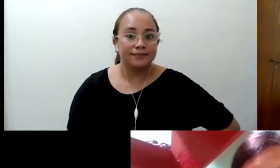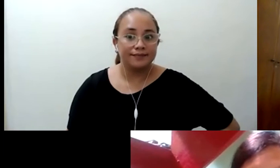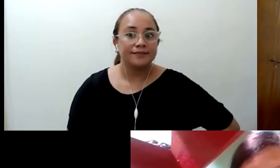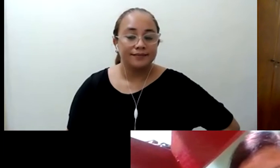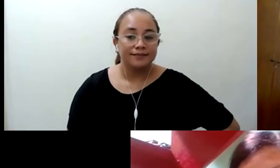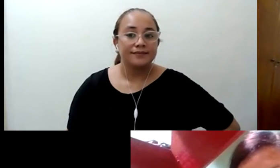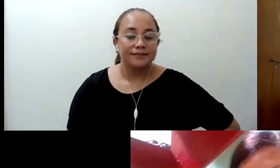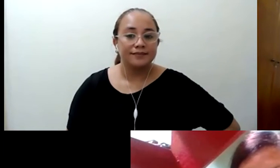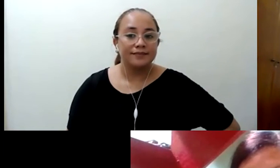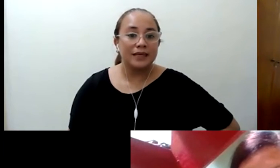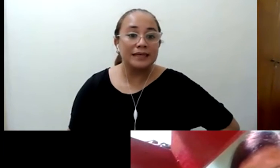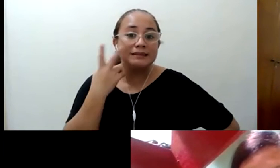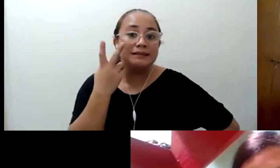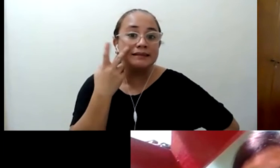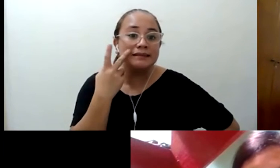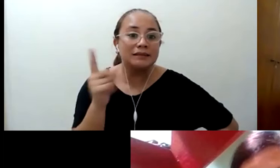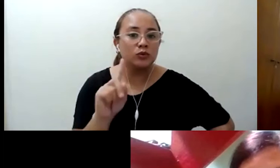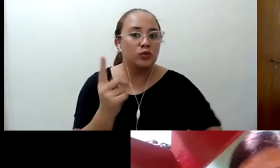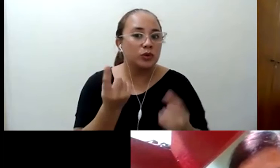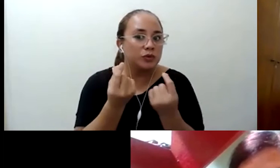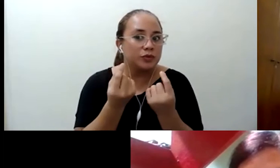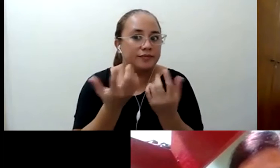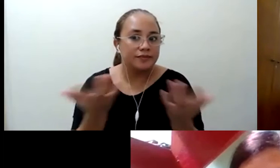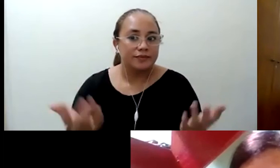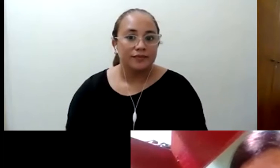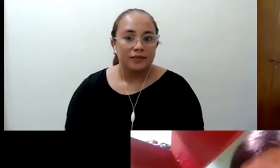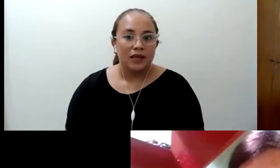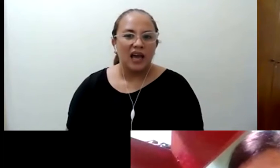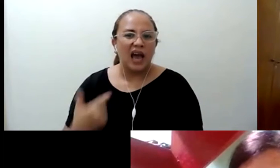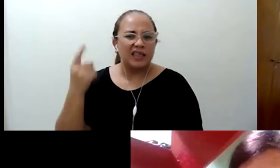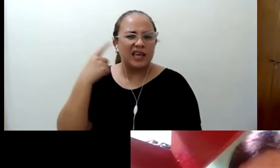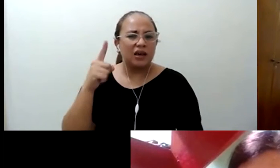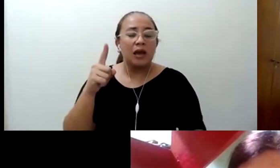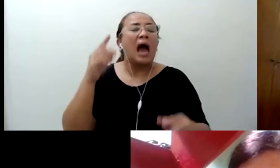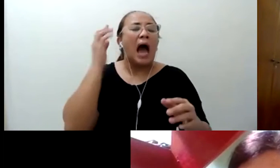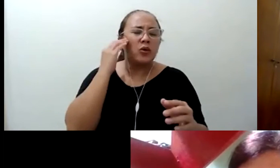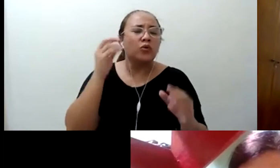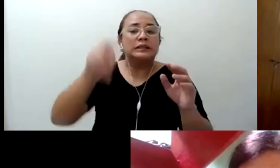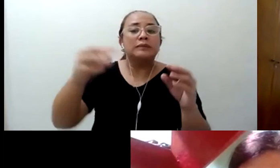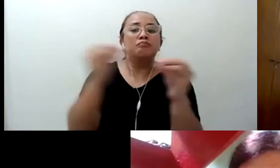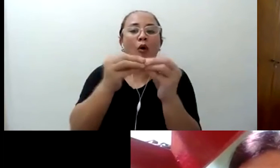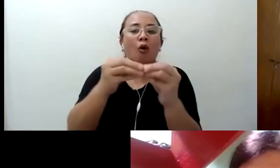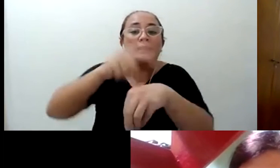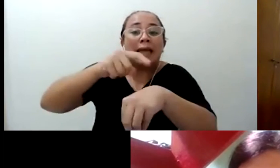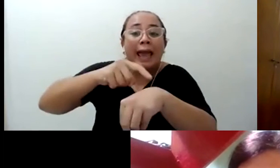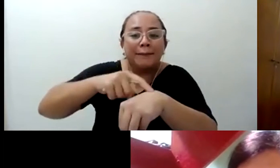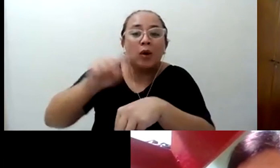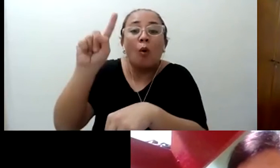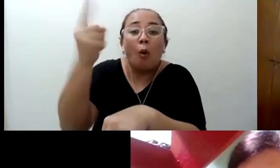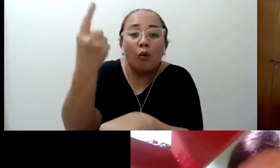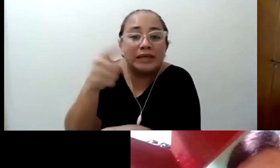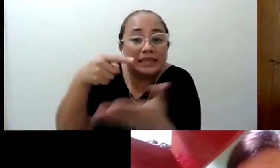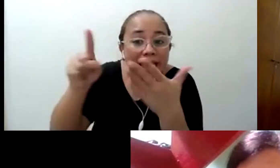Okay. And then see how you're doing. I think you will need more time, but we can just check in to see if you have any